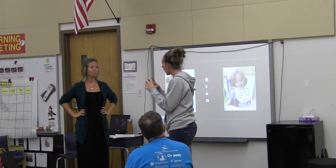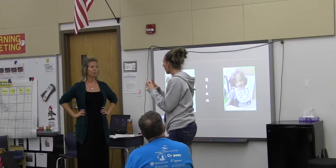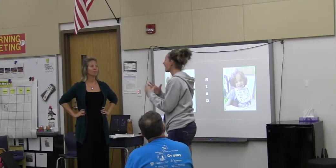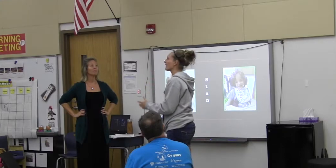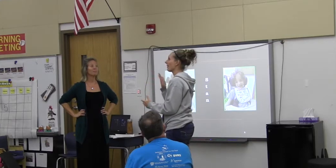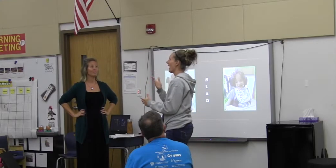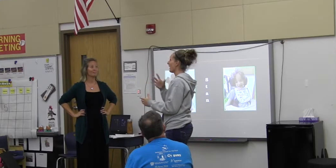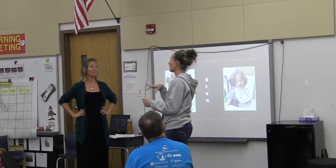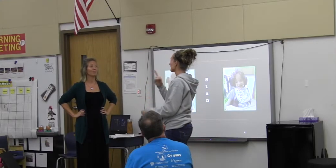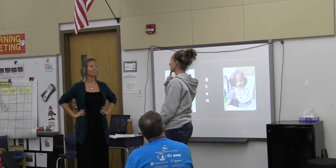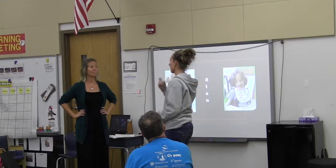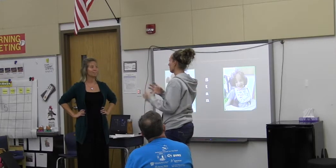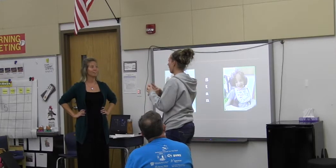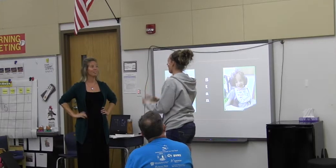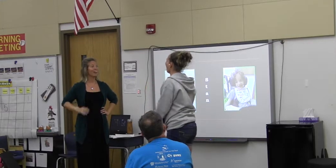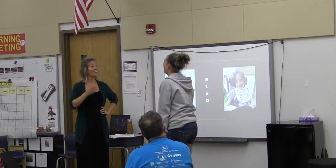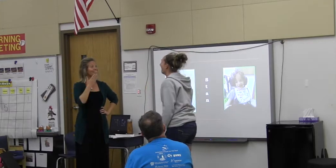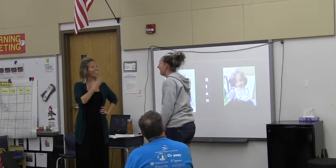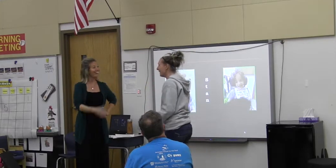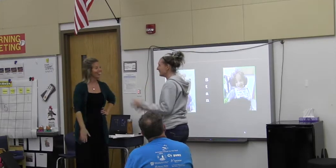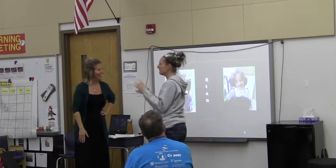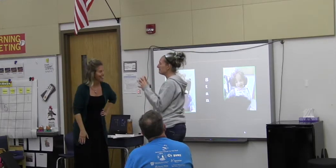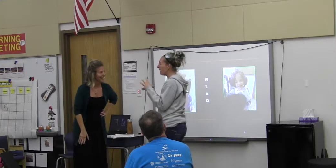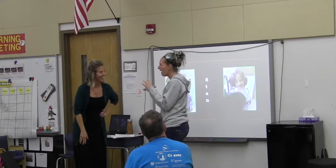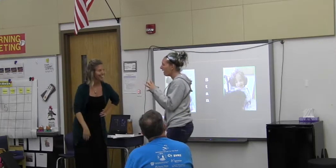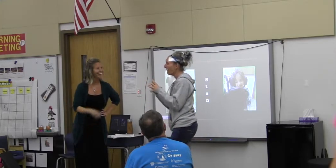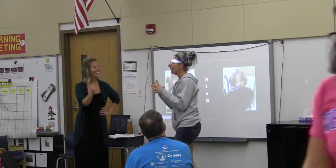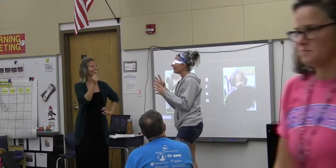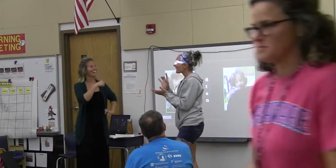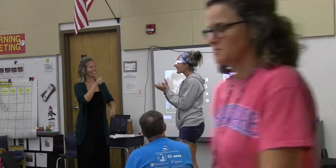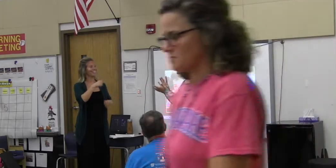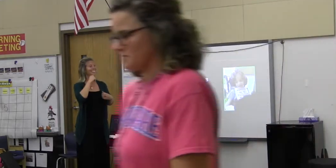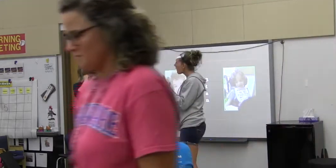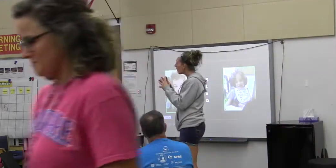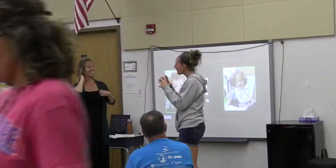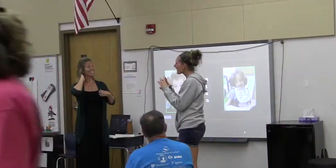I don't know how old you are. Well, you're not close.